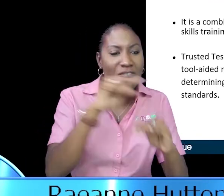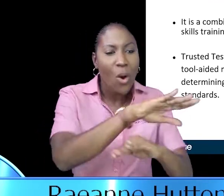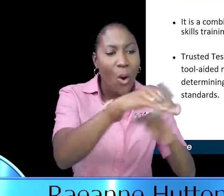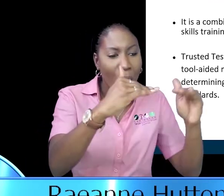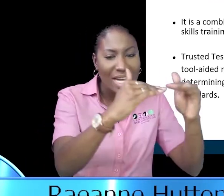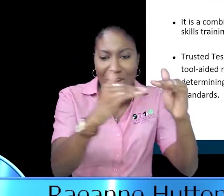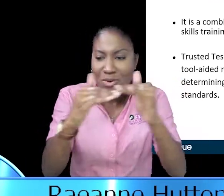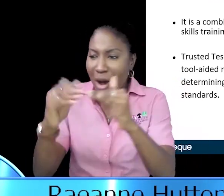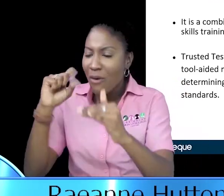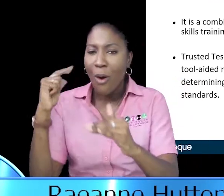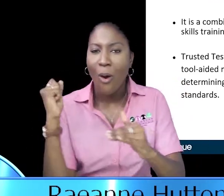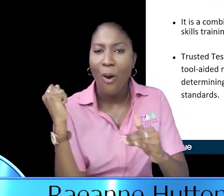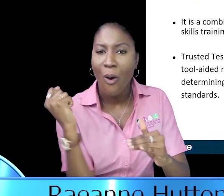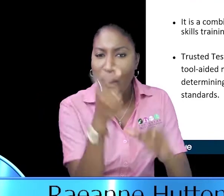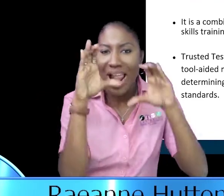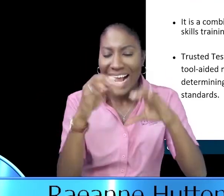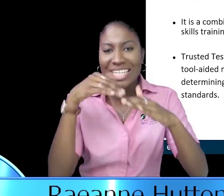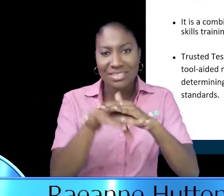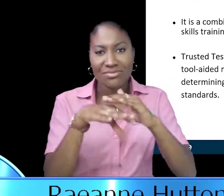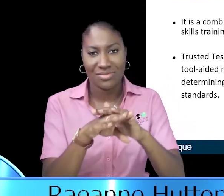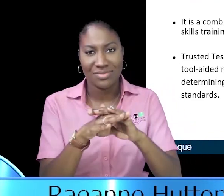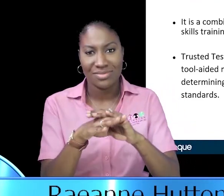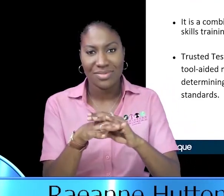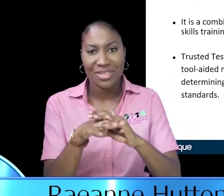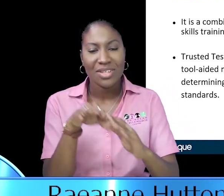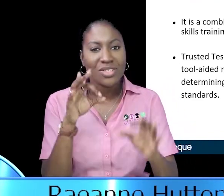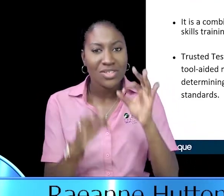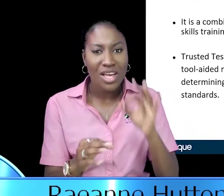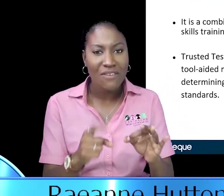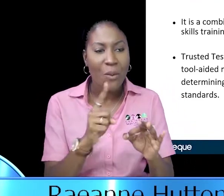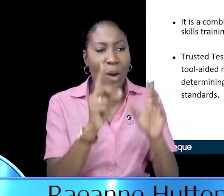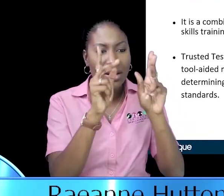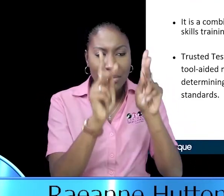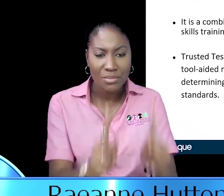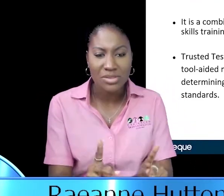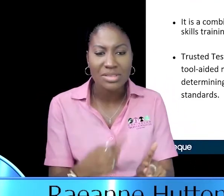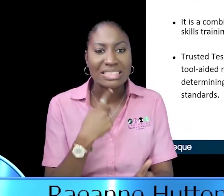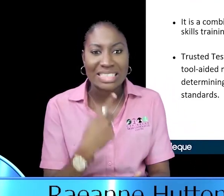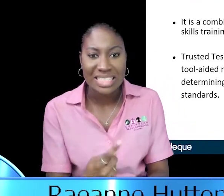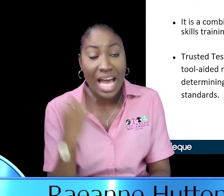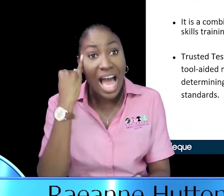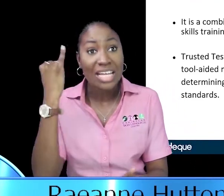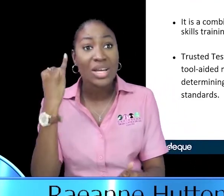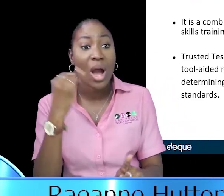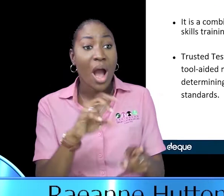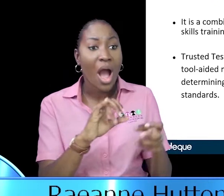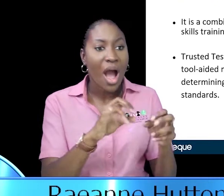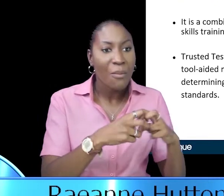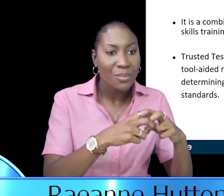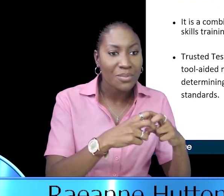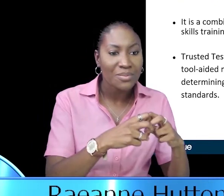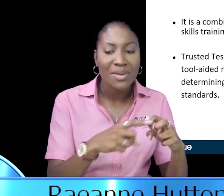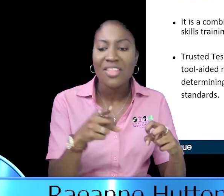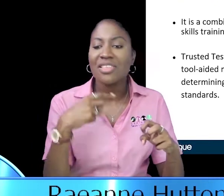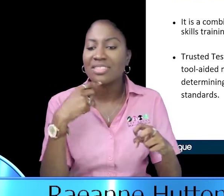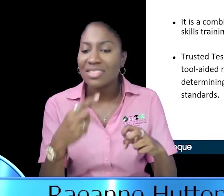consistency, so that if one tester tests a web page and it gives you accessibility feedback, and another tester,